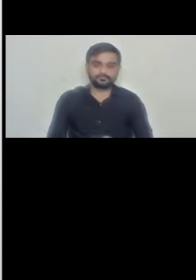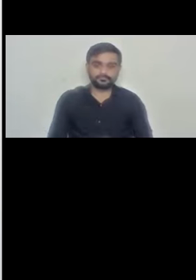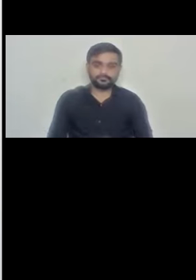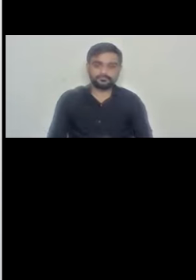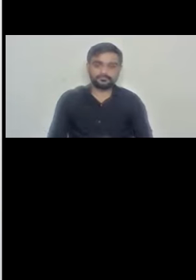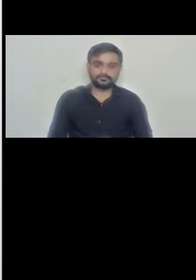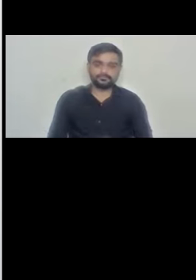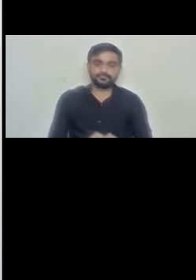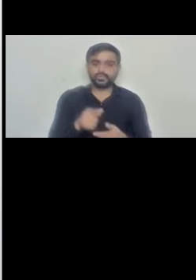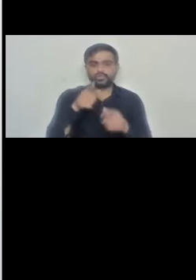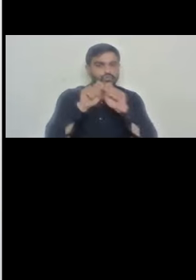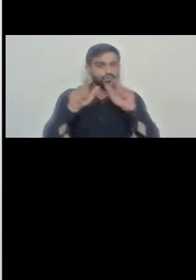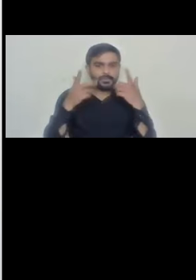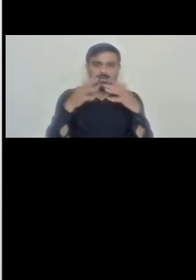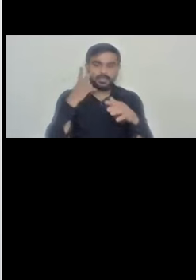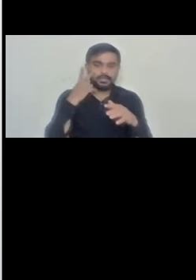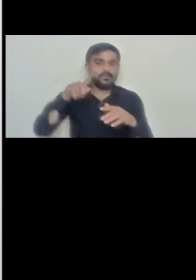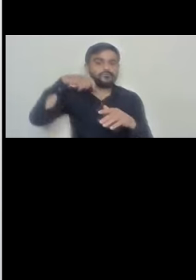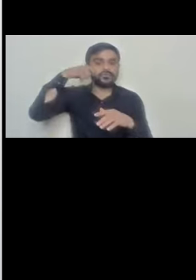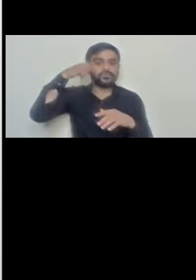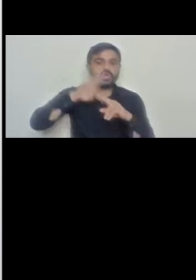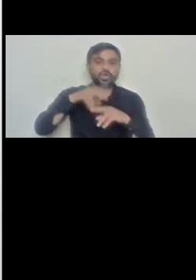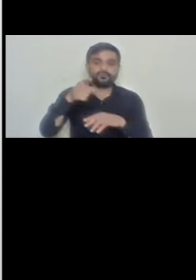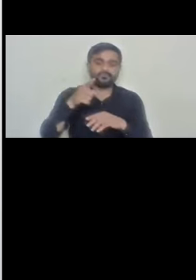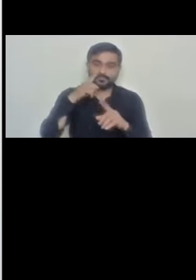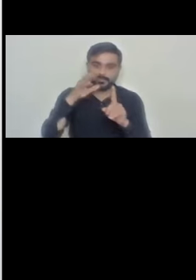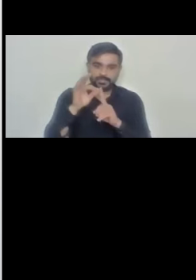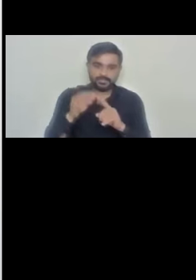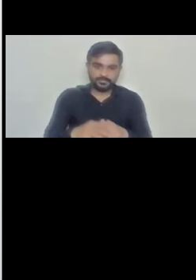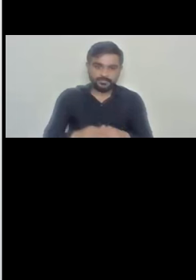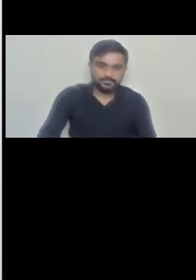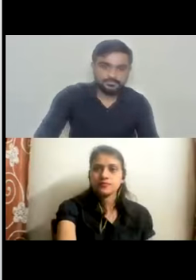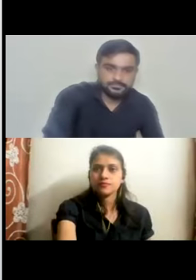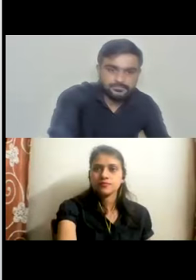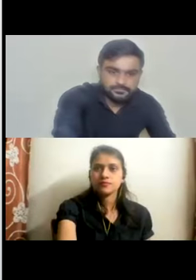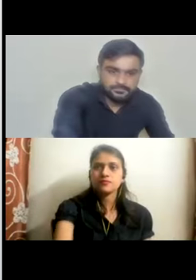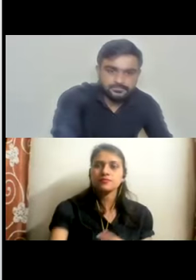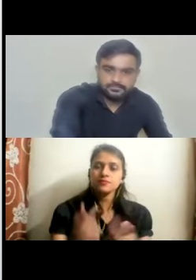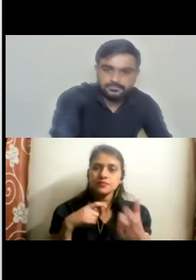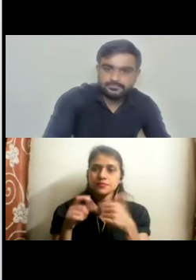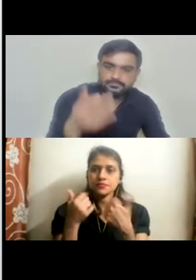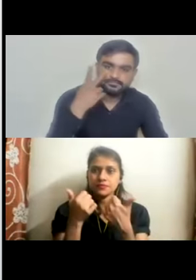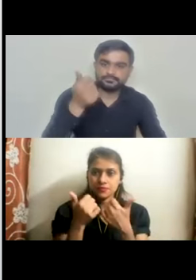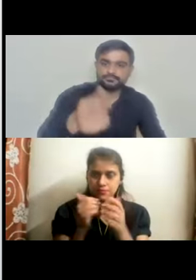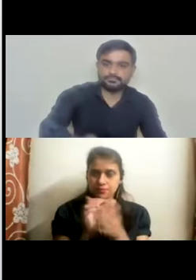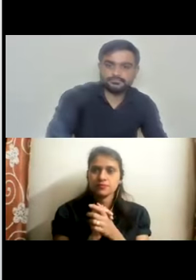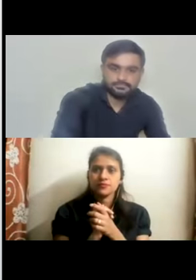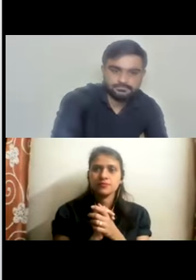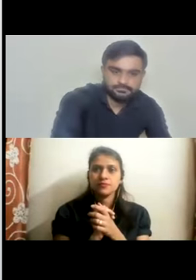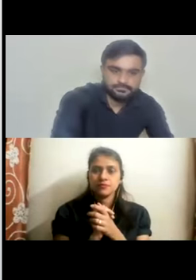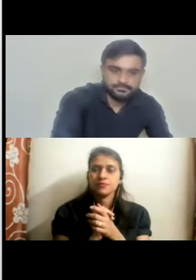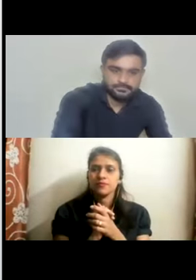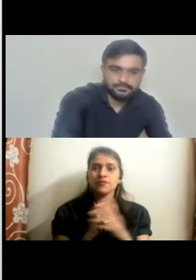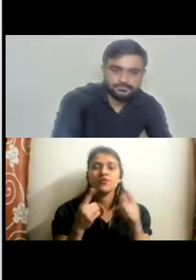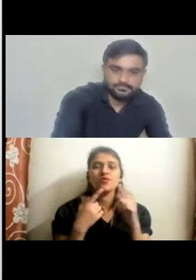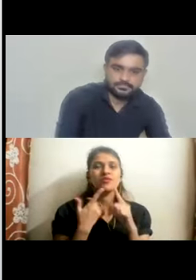In today's time, you can always write blog posts. People even have discussions on certain research on sites like Twitter.